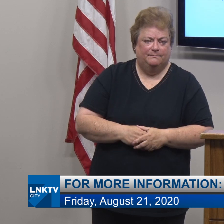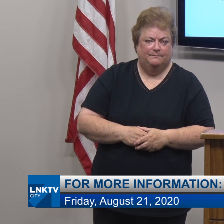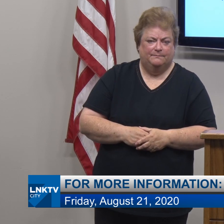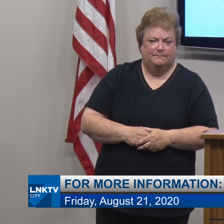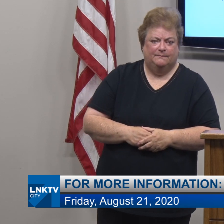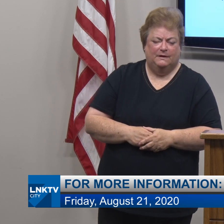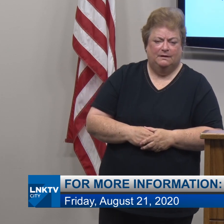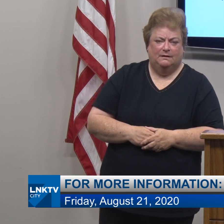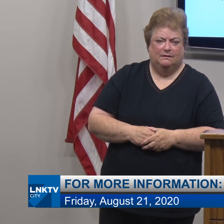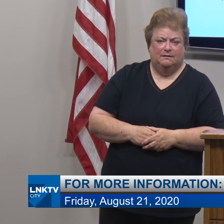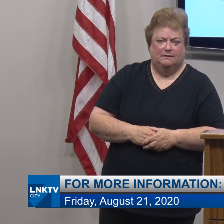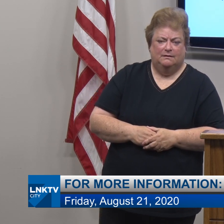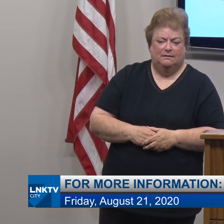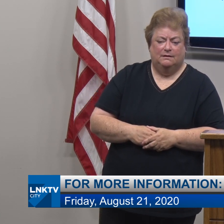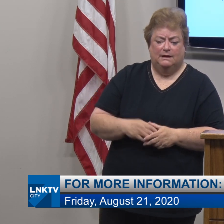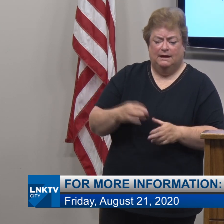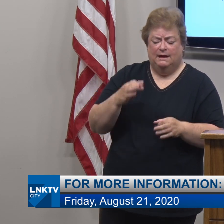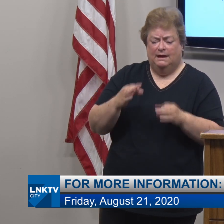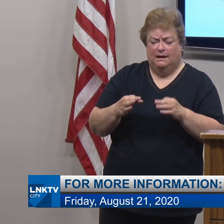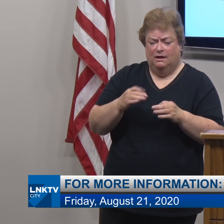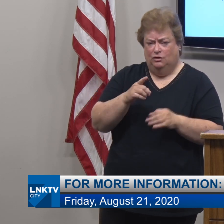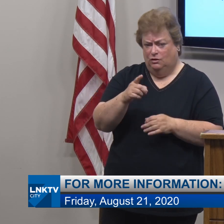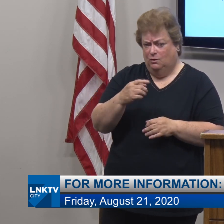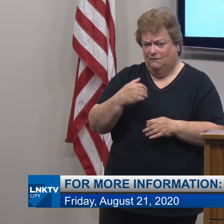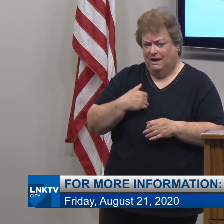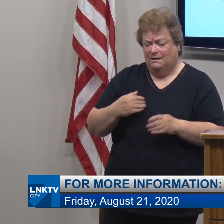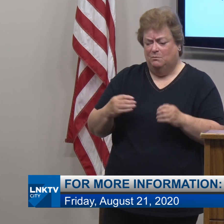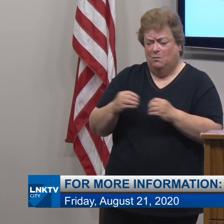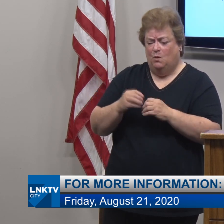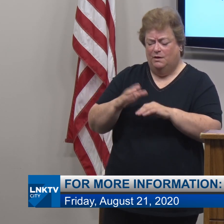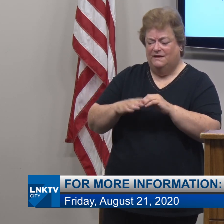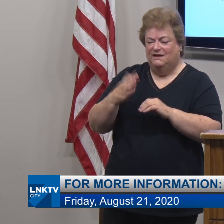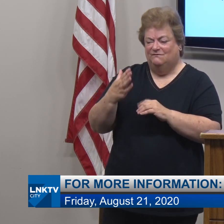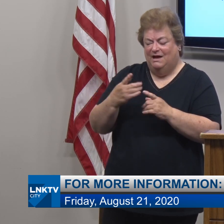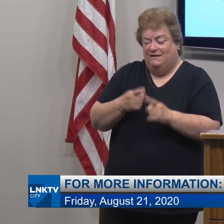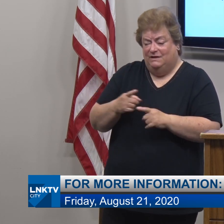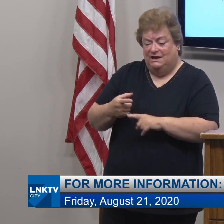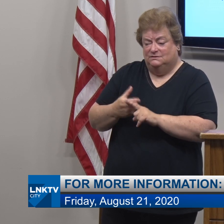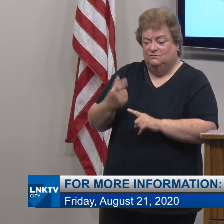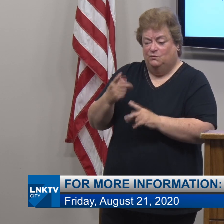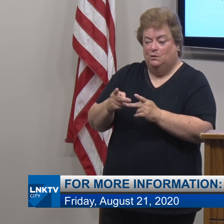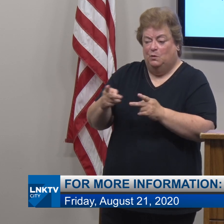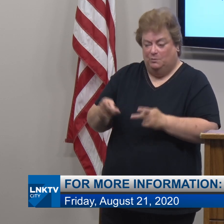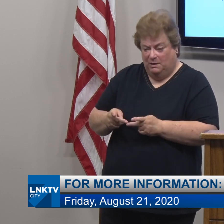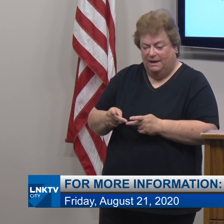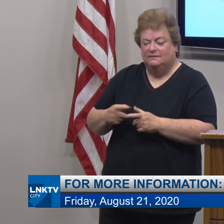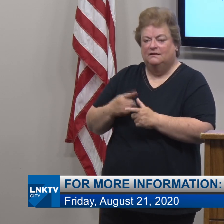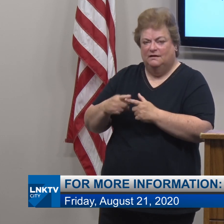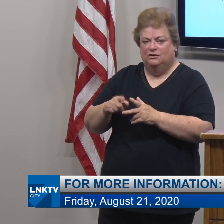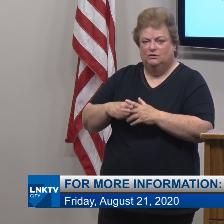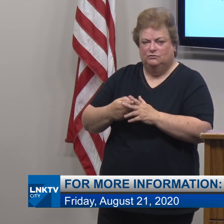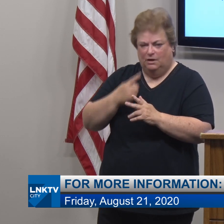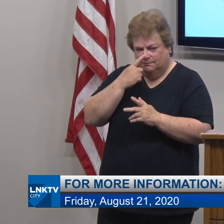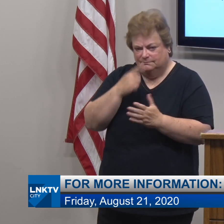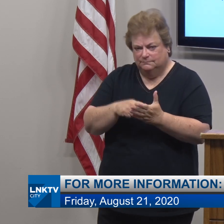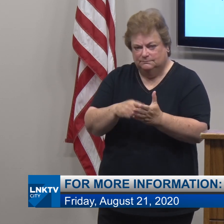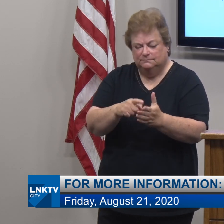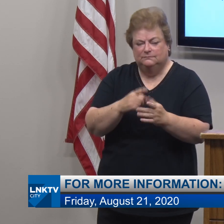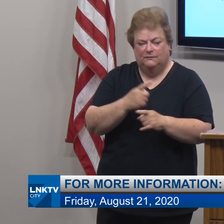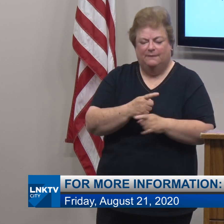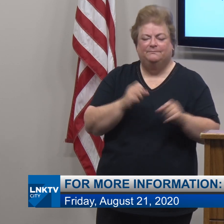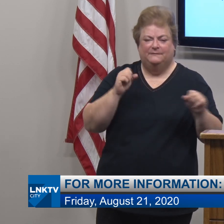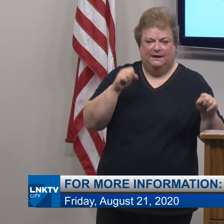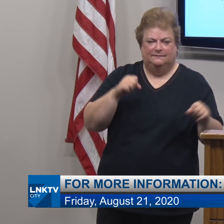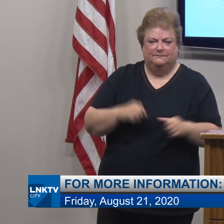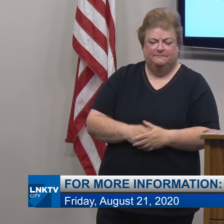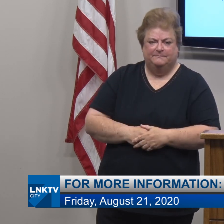So more than 5 cases from one place would be an outbreak, Yes. right? Mhm. Okay. Yes. Thanks. Mhm.